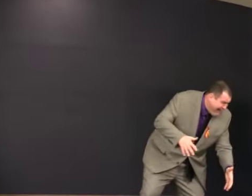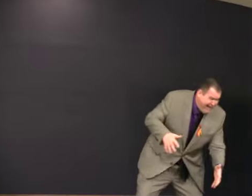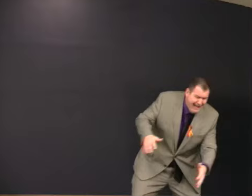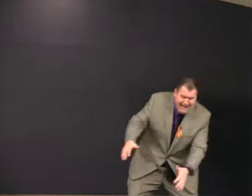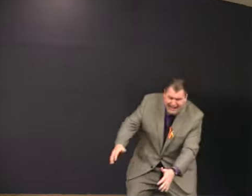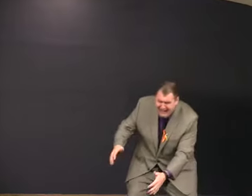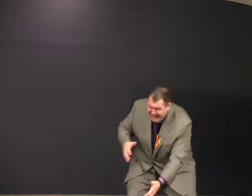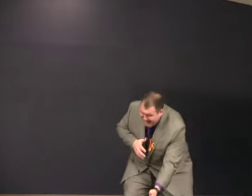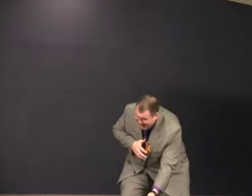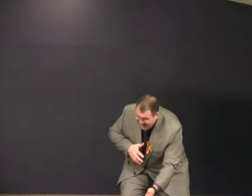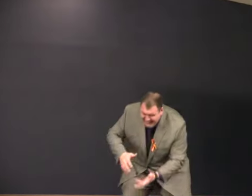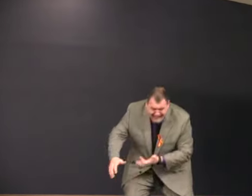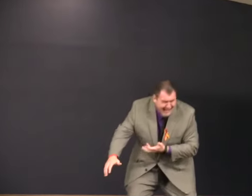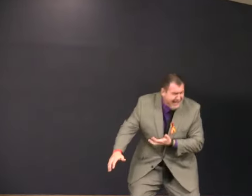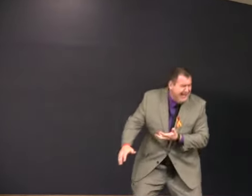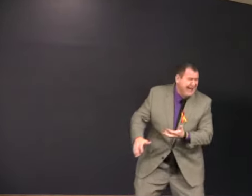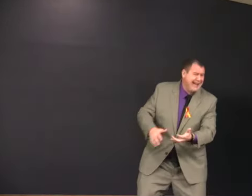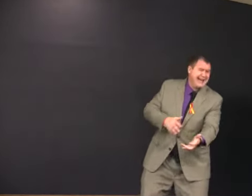just start laughing.